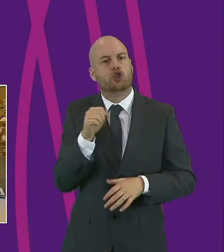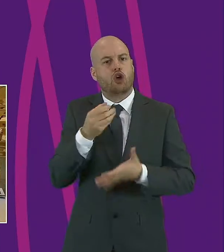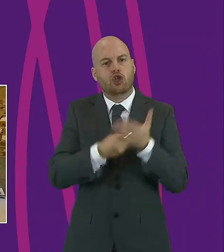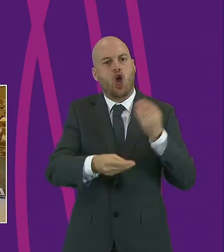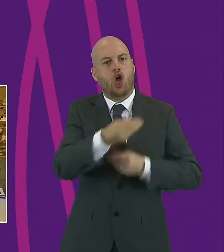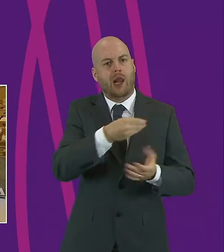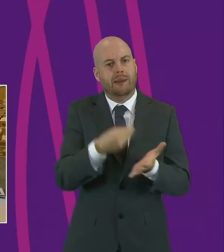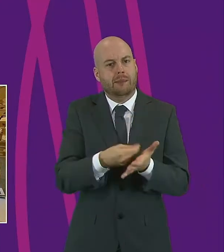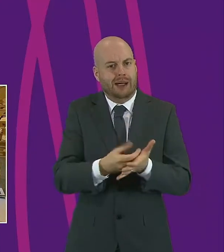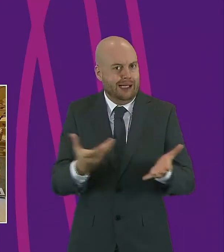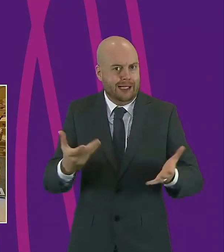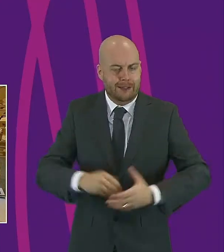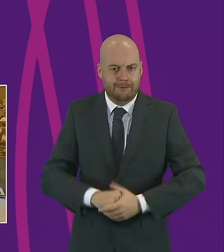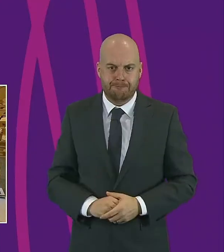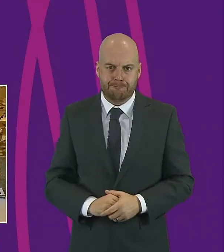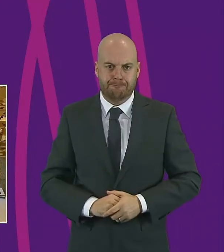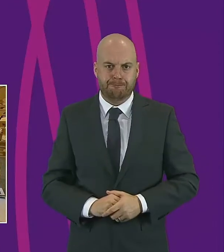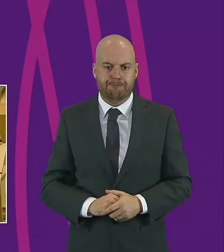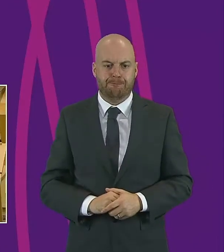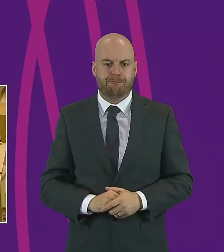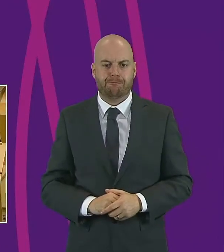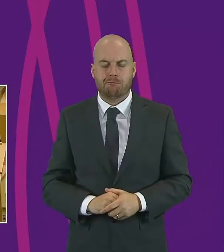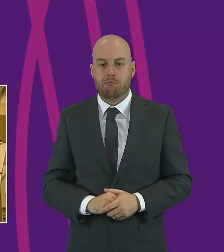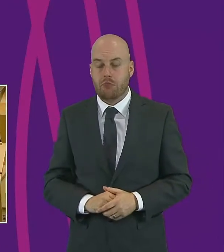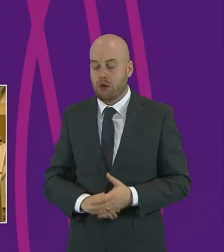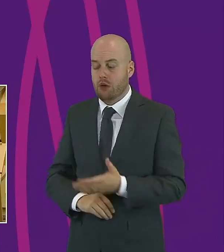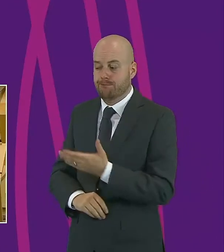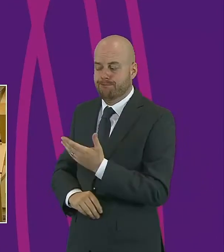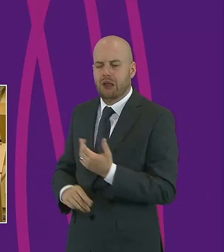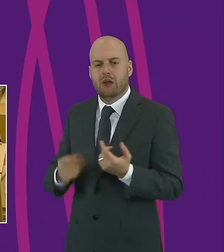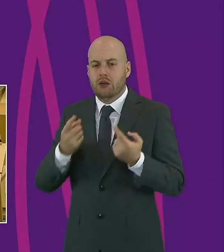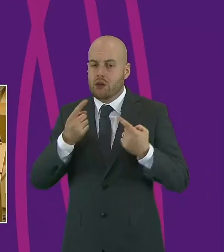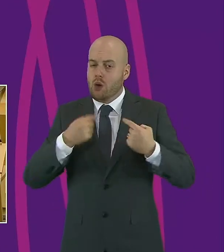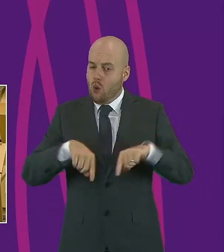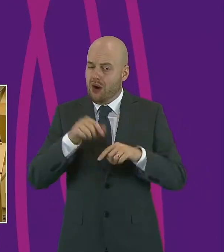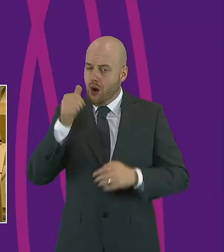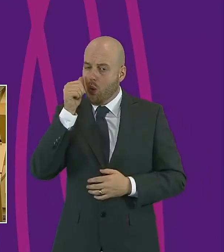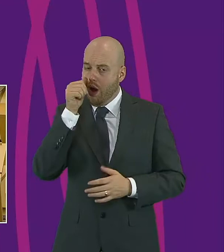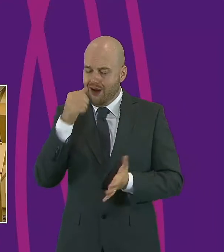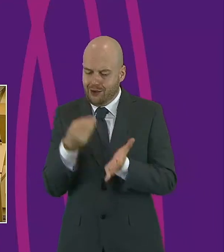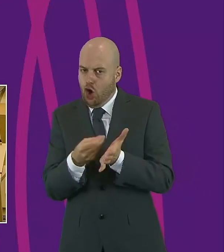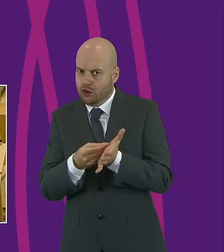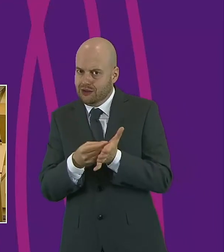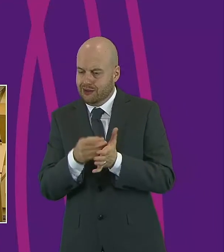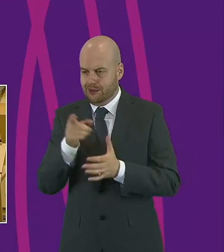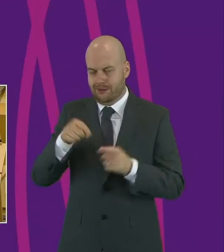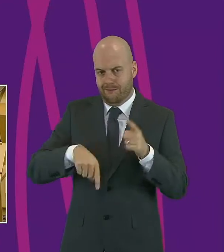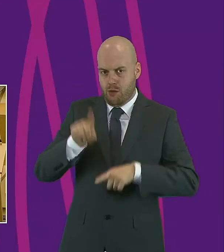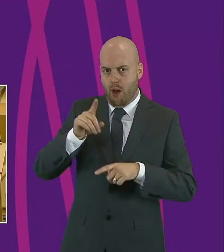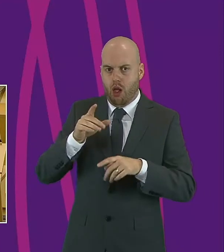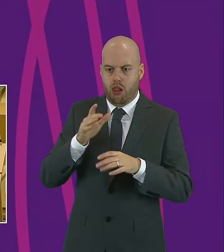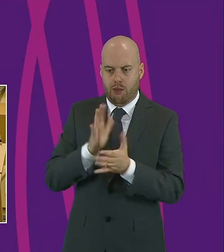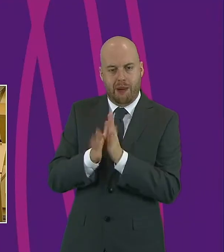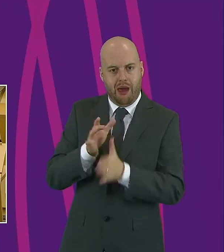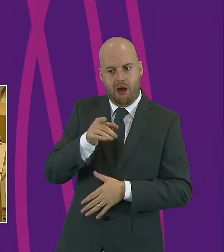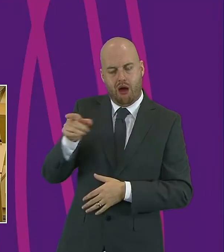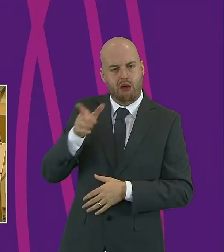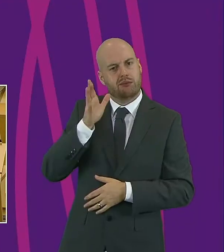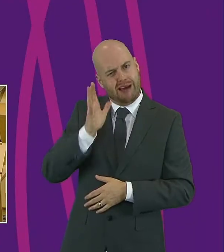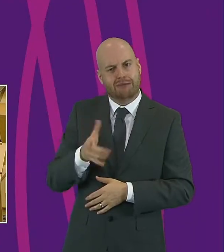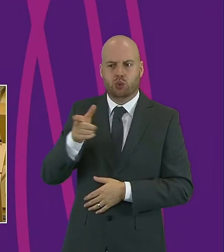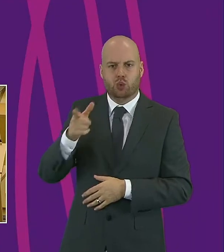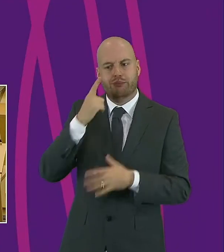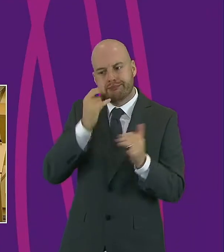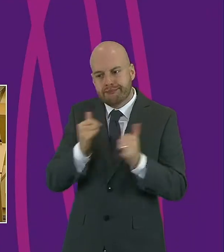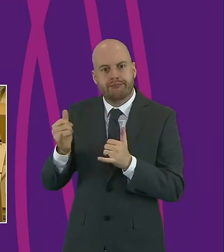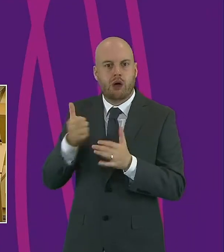Minister. Well, we're certainly aware of the costs associated with the testing of players, and I do recognise that clubs at all levels are facing unprecedented financial